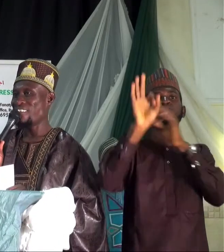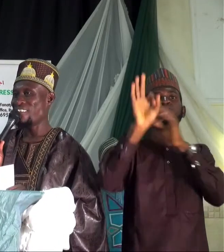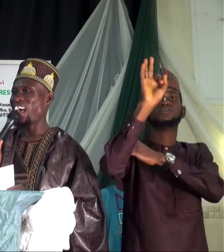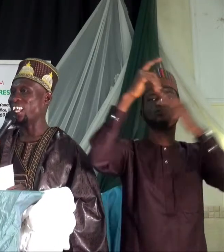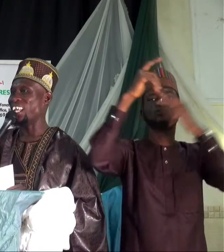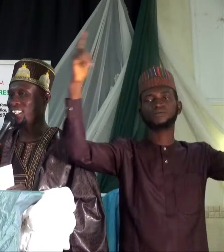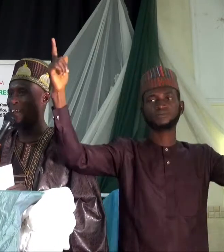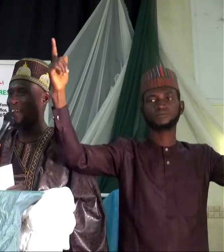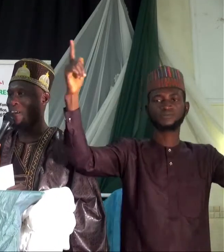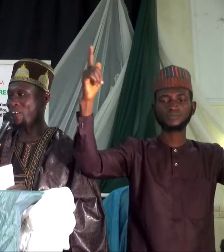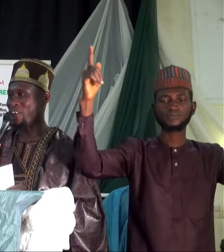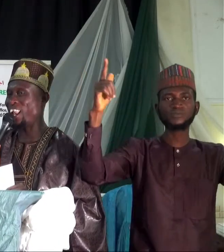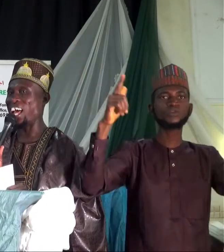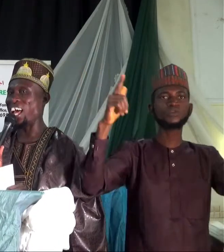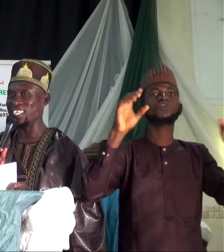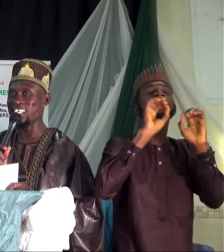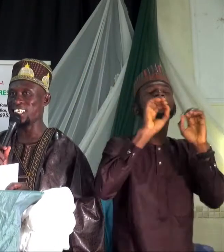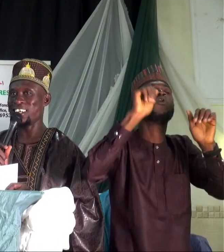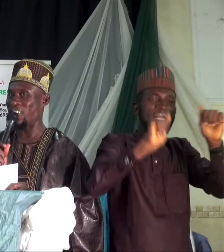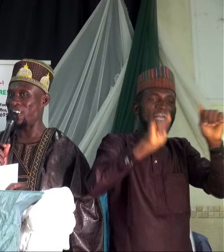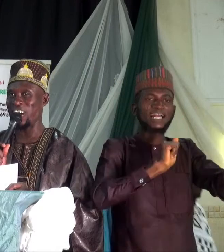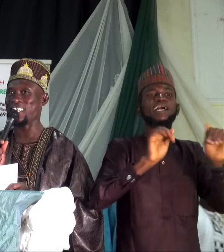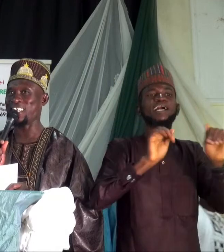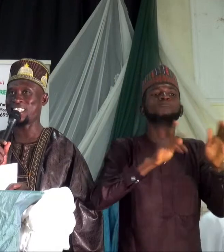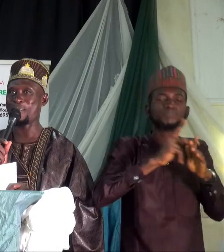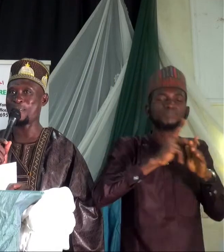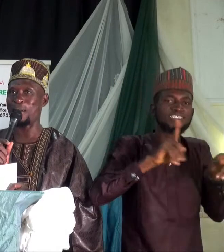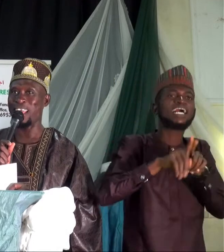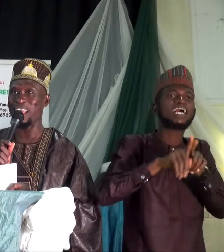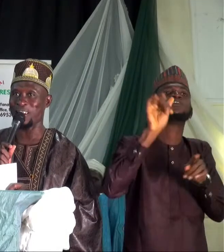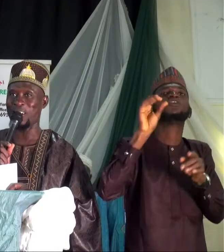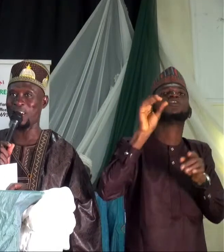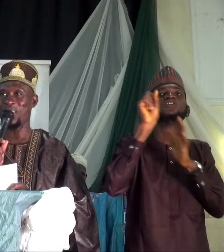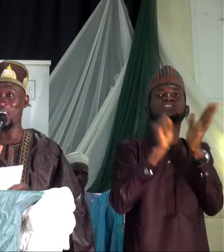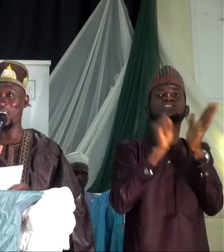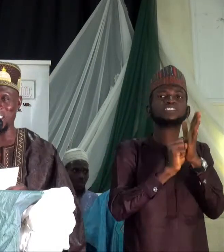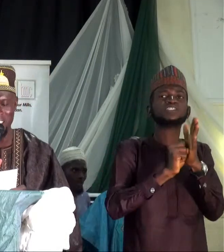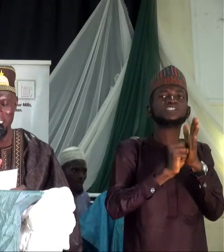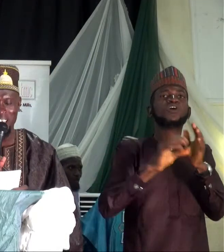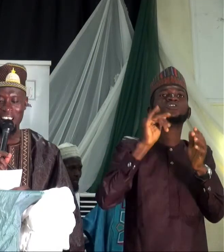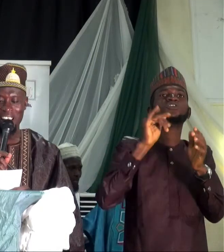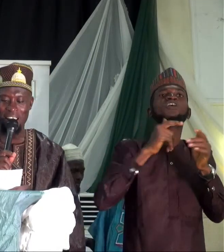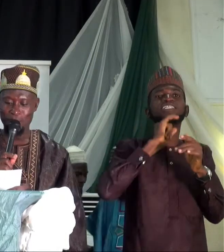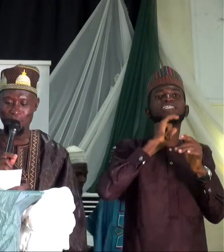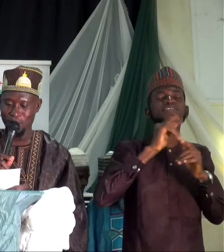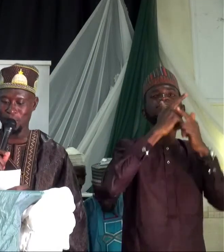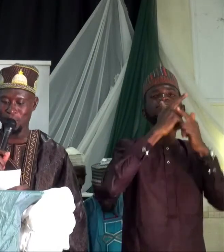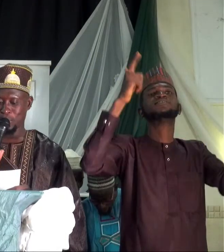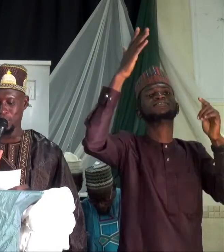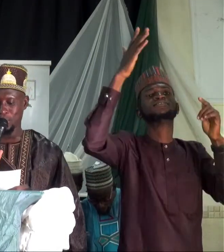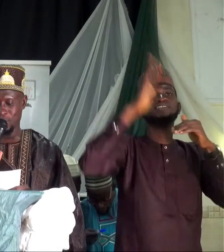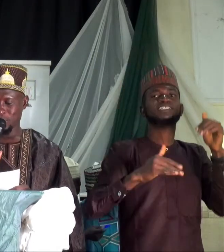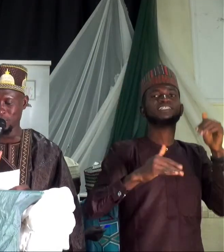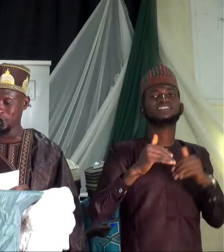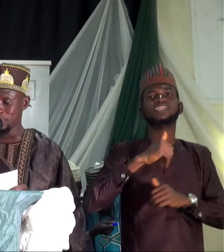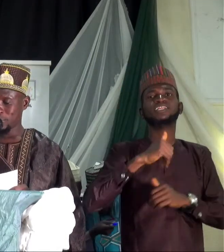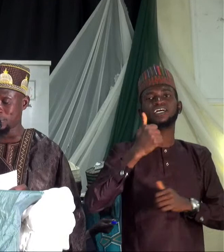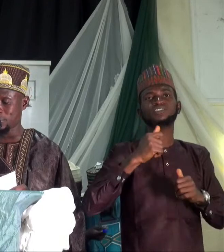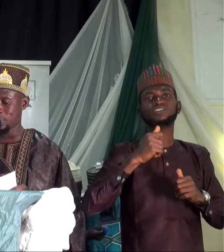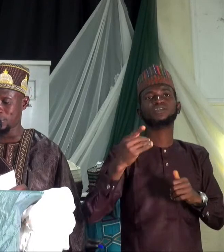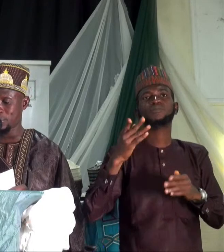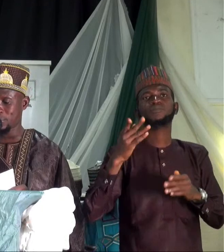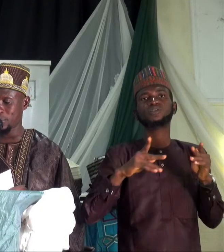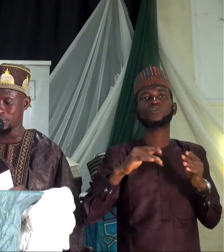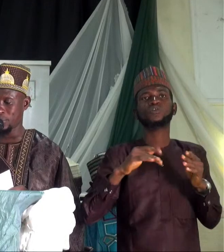Bob. I just shave your yellow. Oh, lucky shave you, Baba, and you all right. We move to the next item on